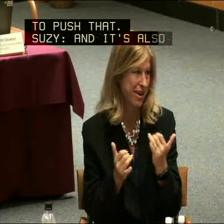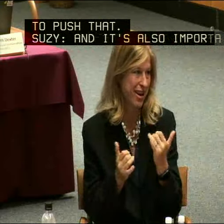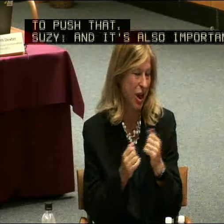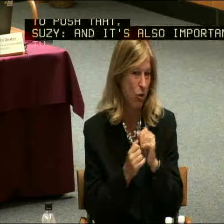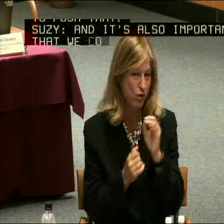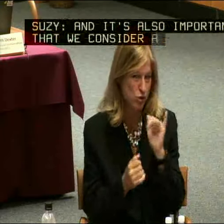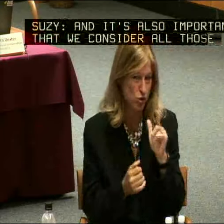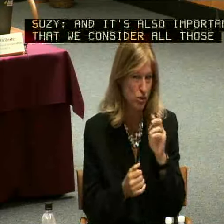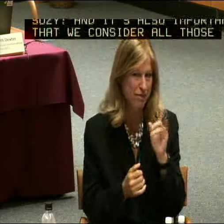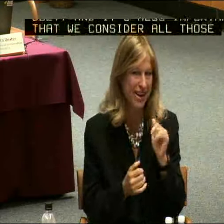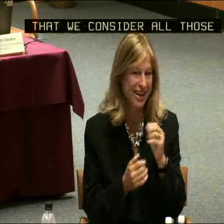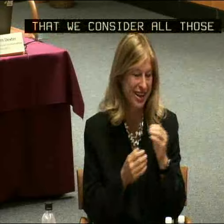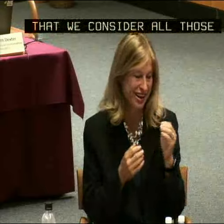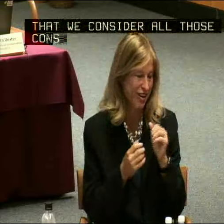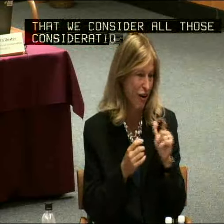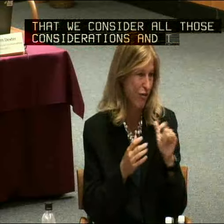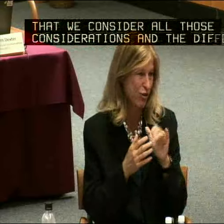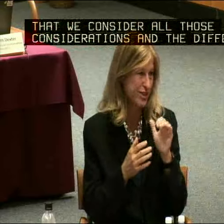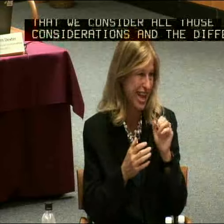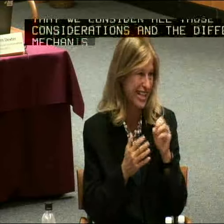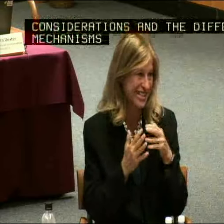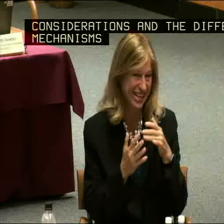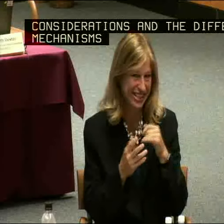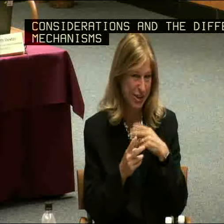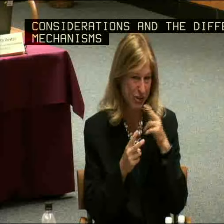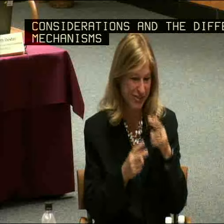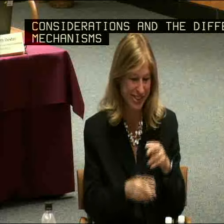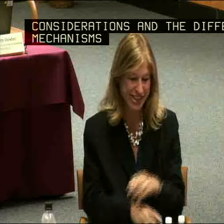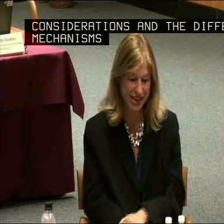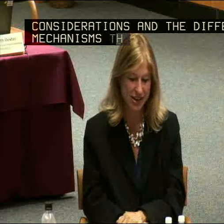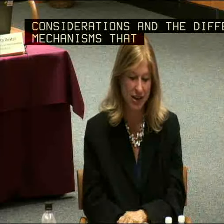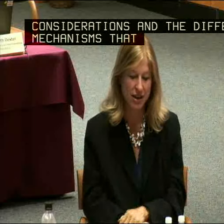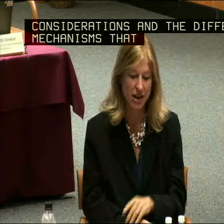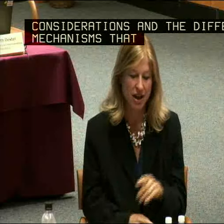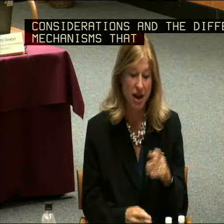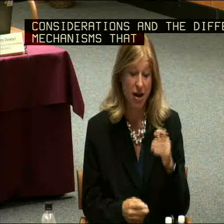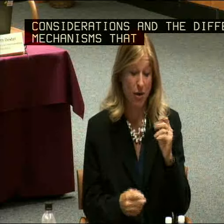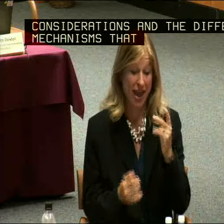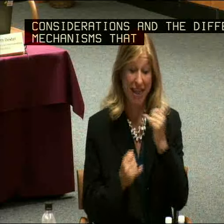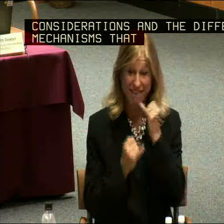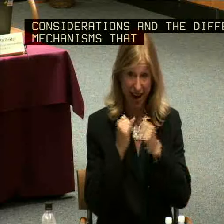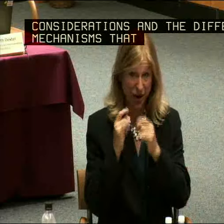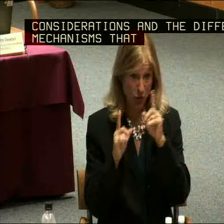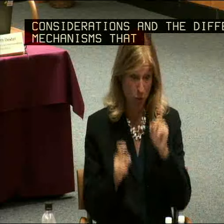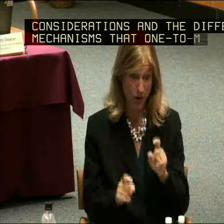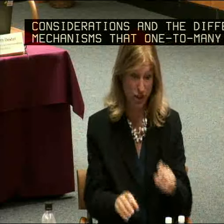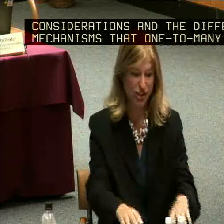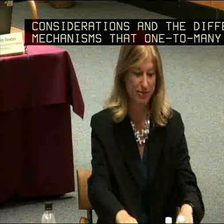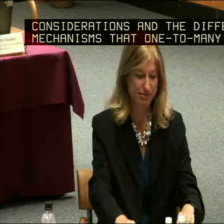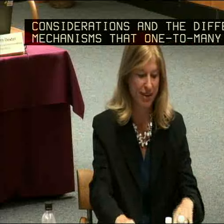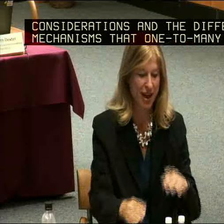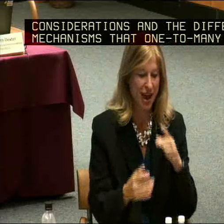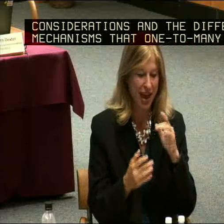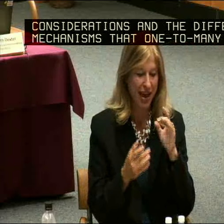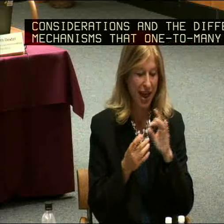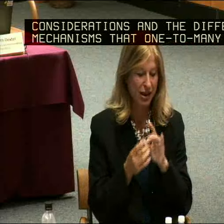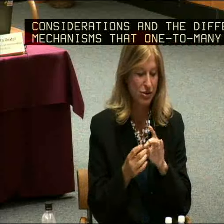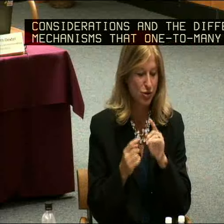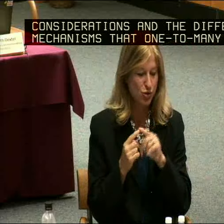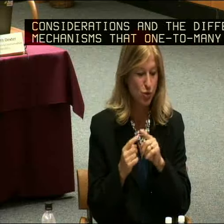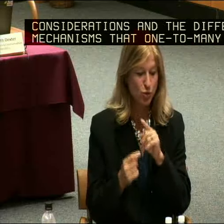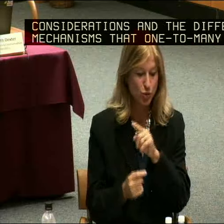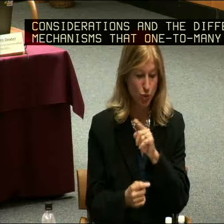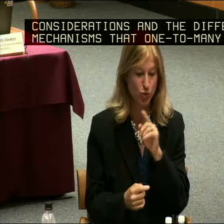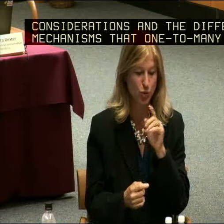that one-to-many that we have now, and that all of these are part of our future looking. The final question that I would